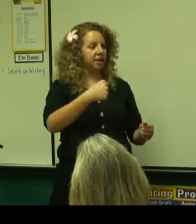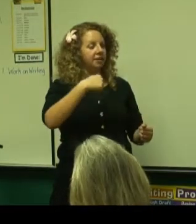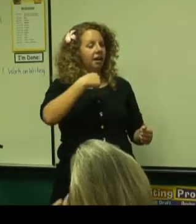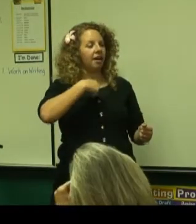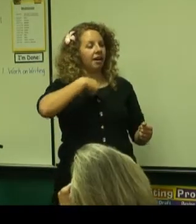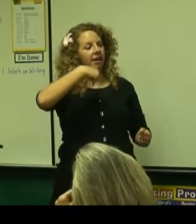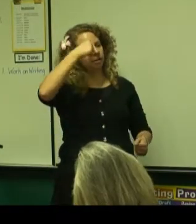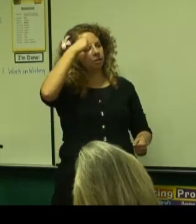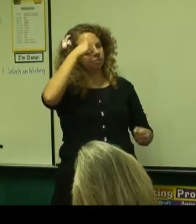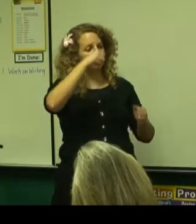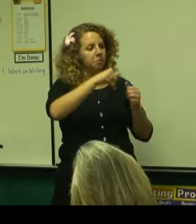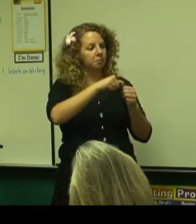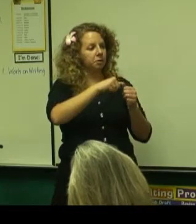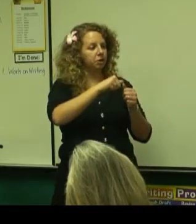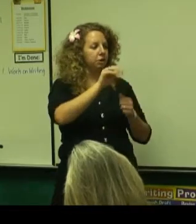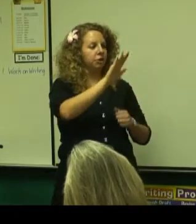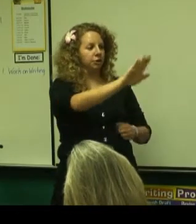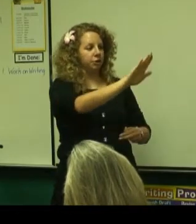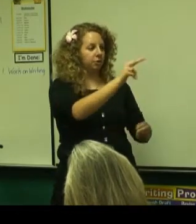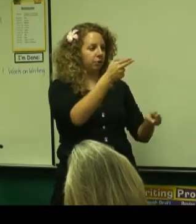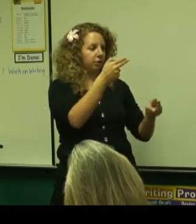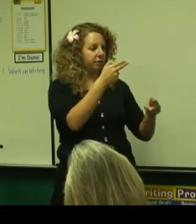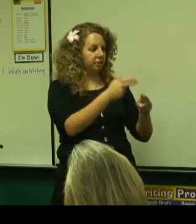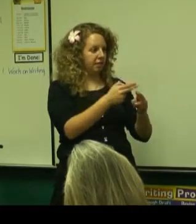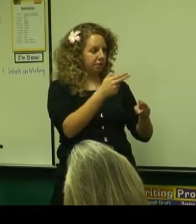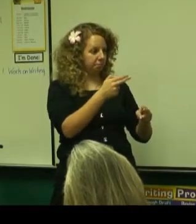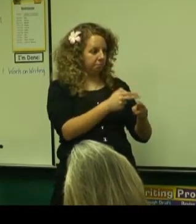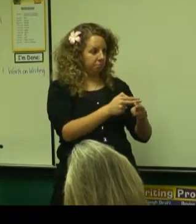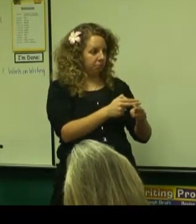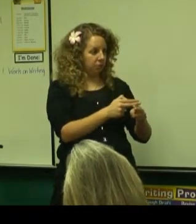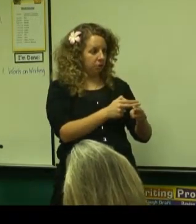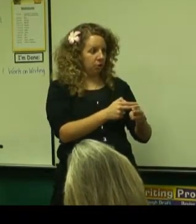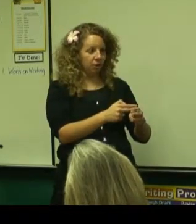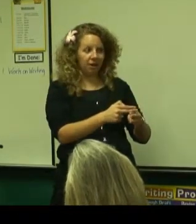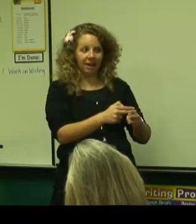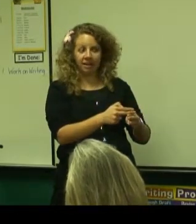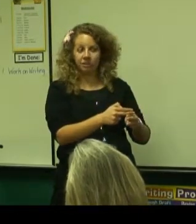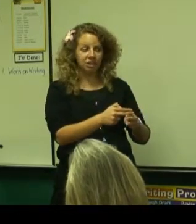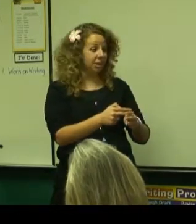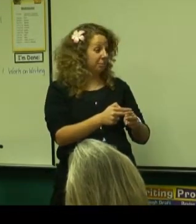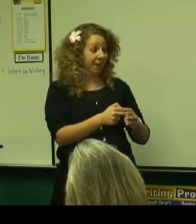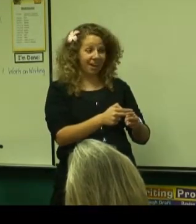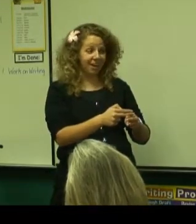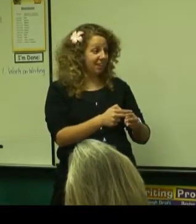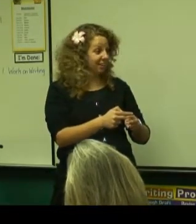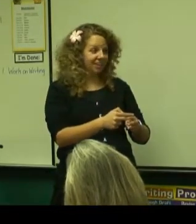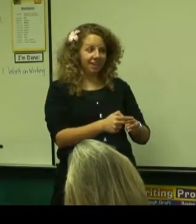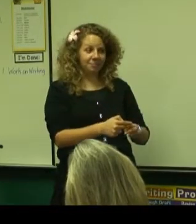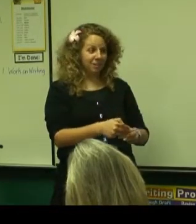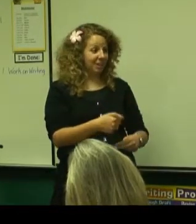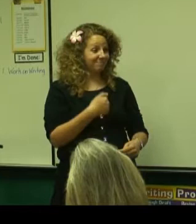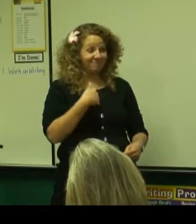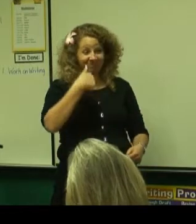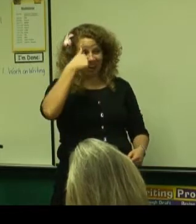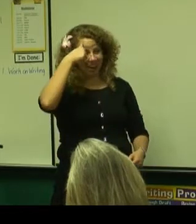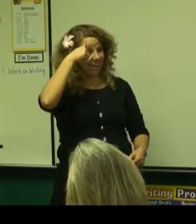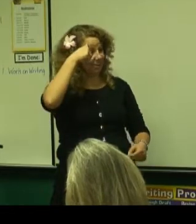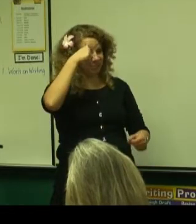signed, I remember your name. Or I can shake my head and be like, Don't remember. I